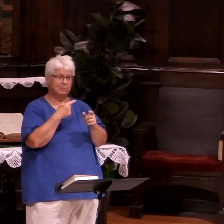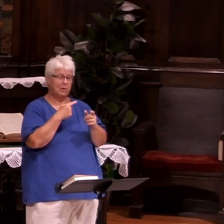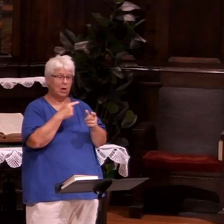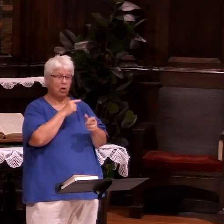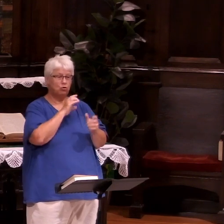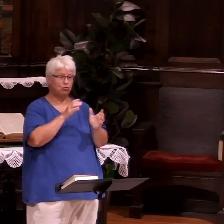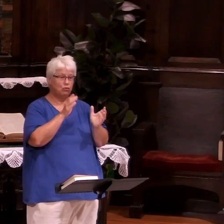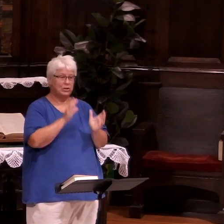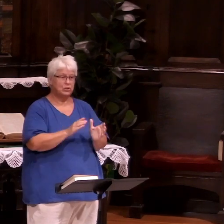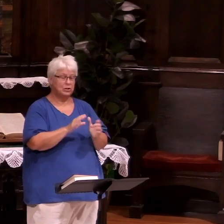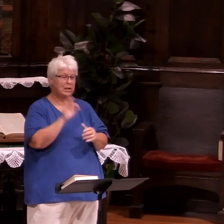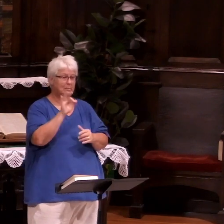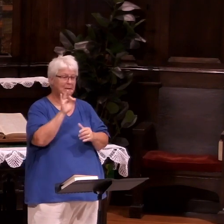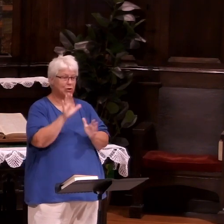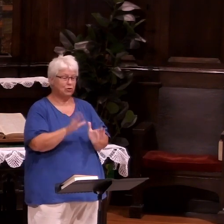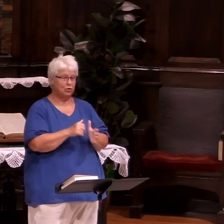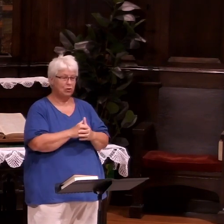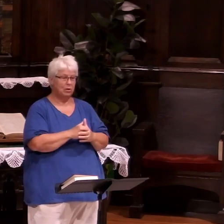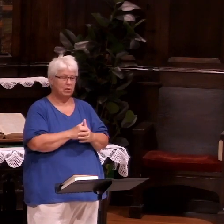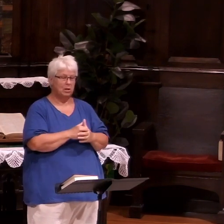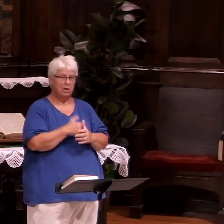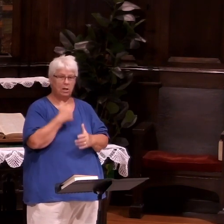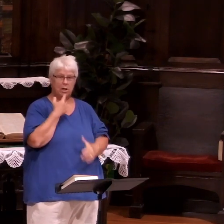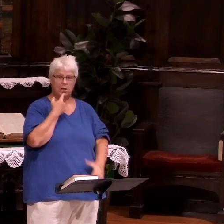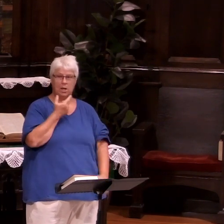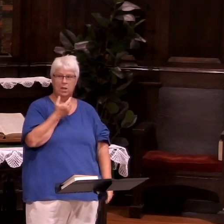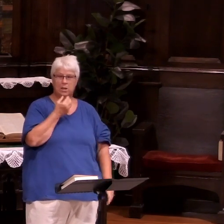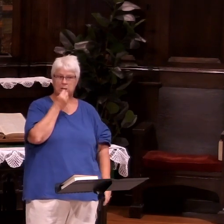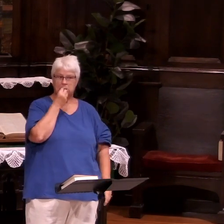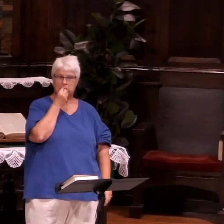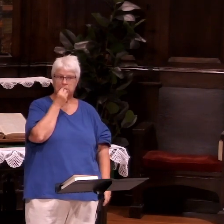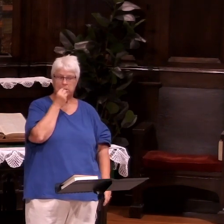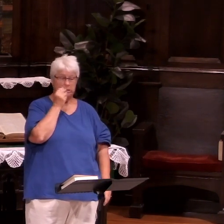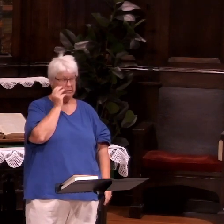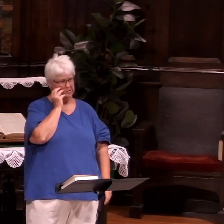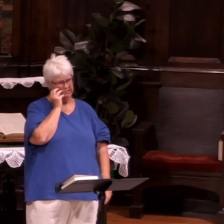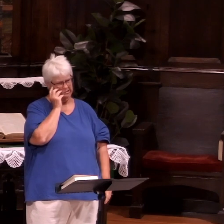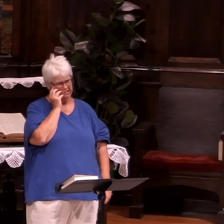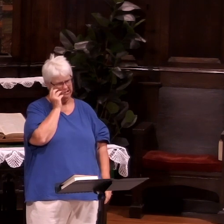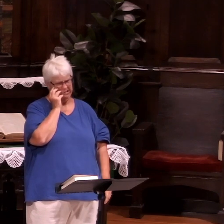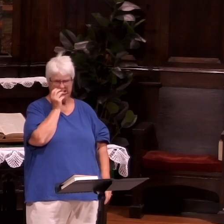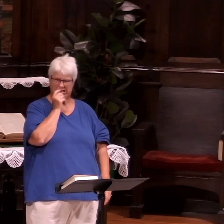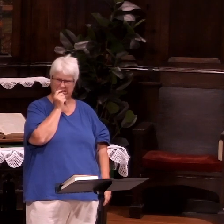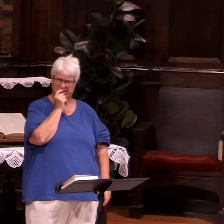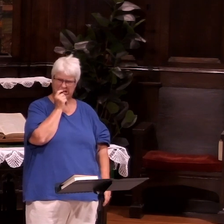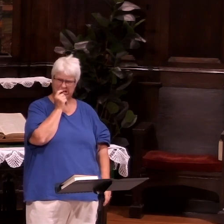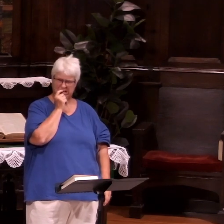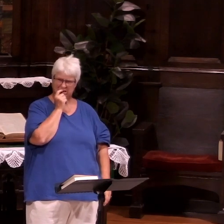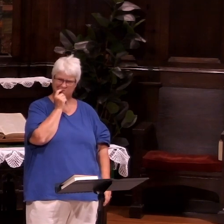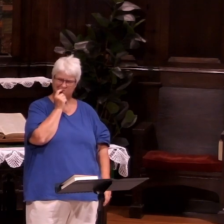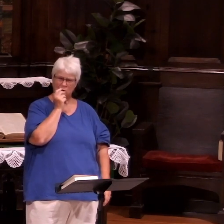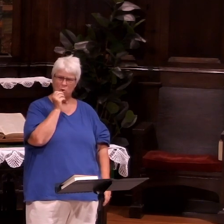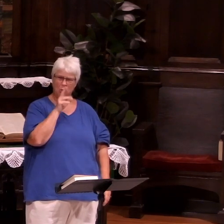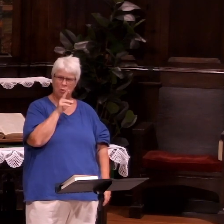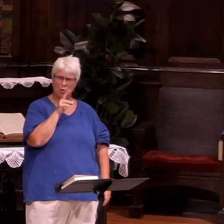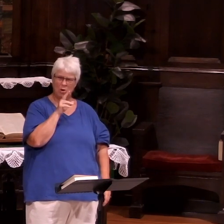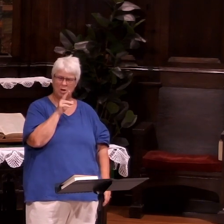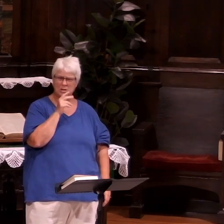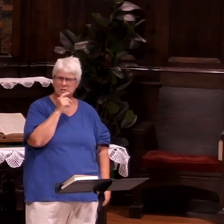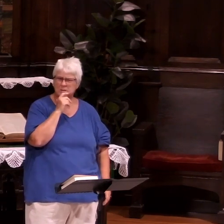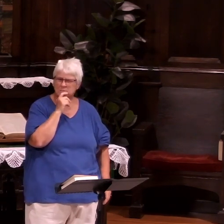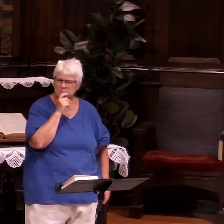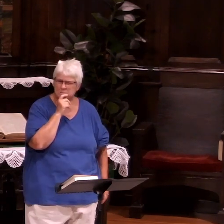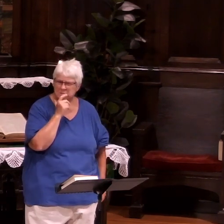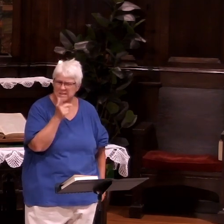ordained Christian minister, they either cock their head to the side or lean